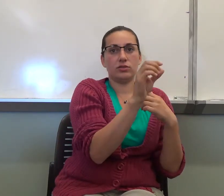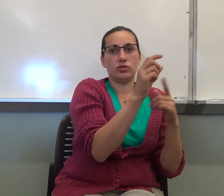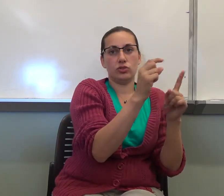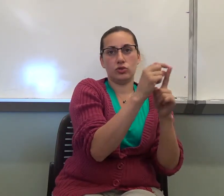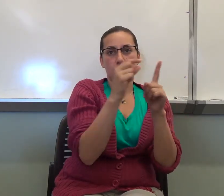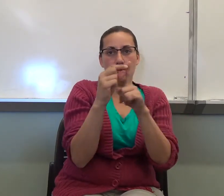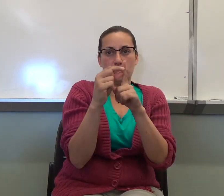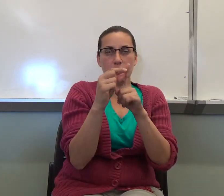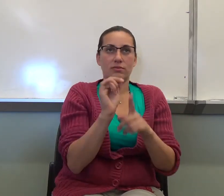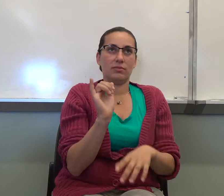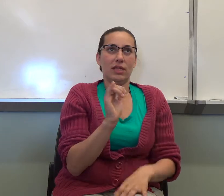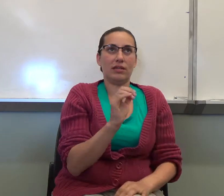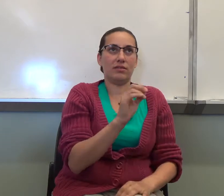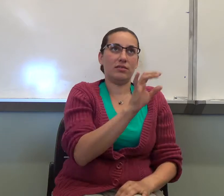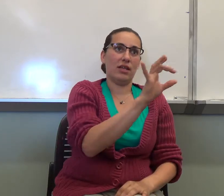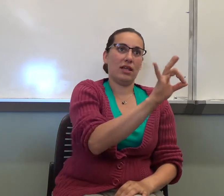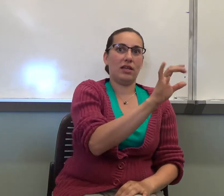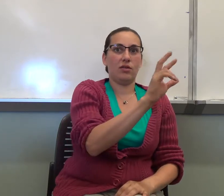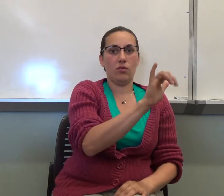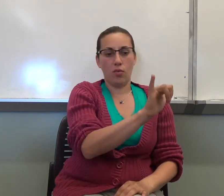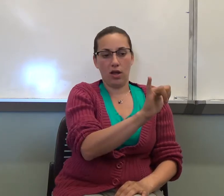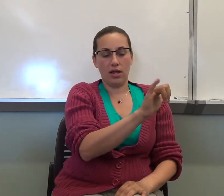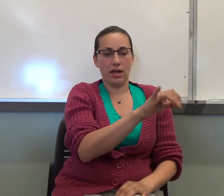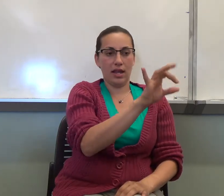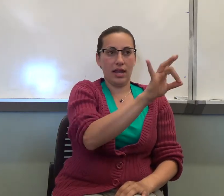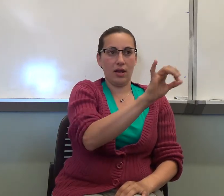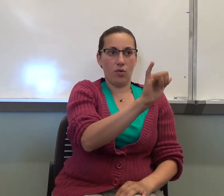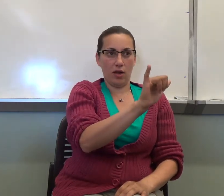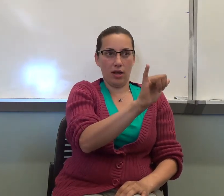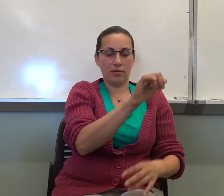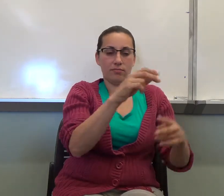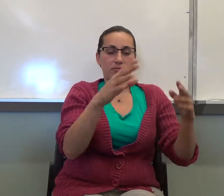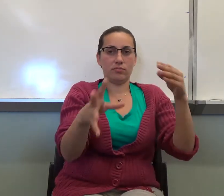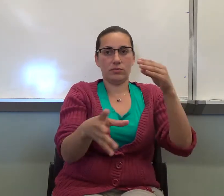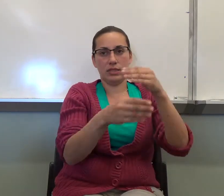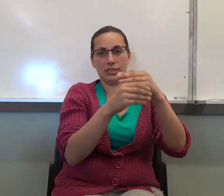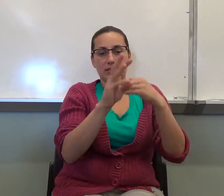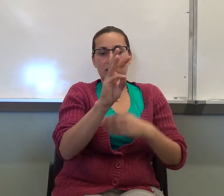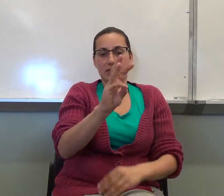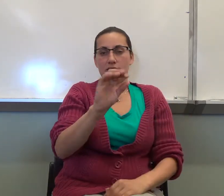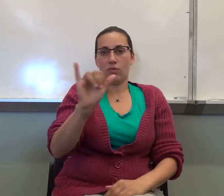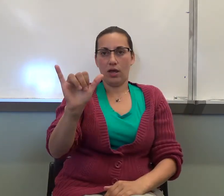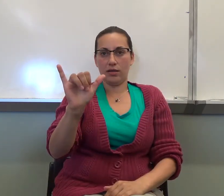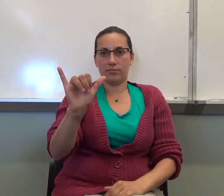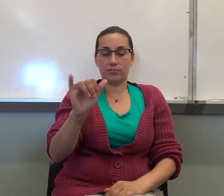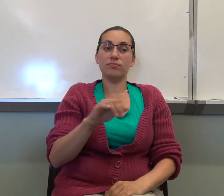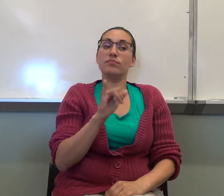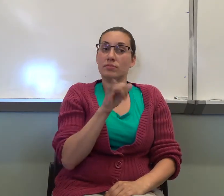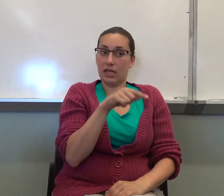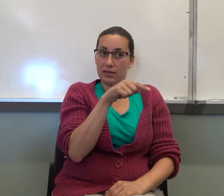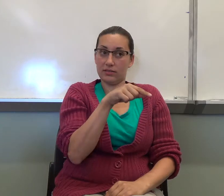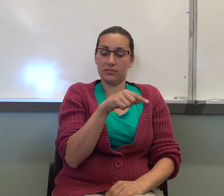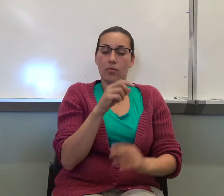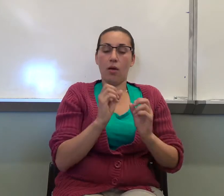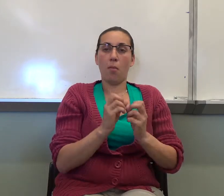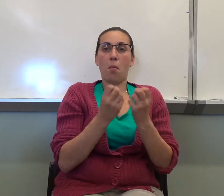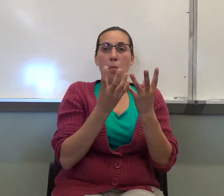plus 6y. That is a polynomial. It's a sum of terms that